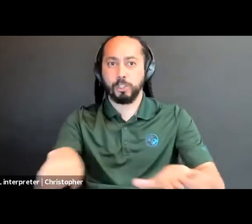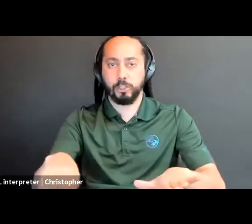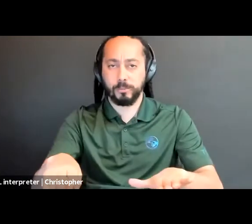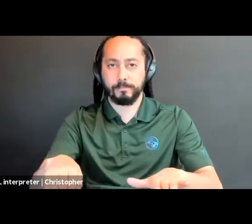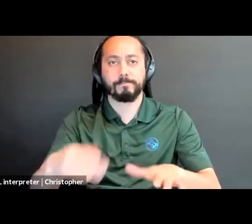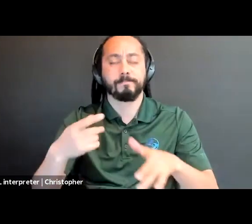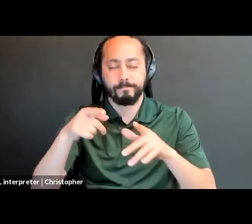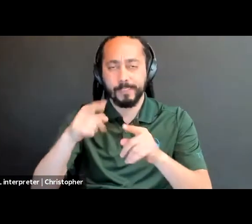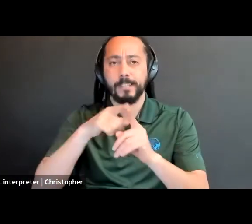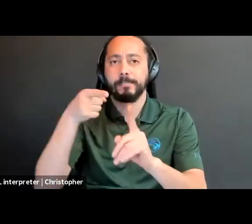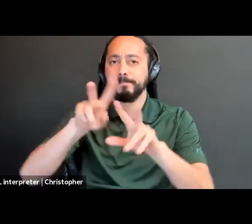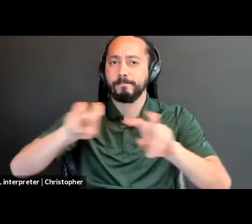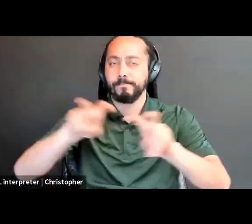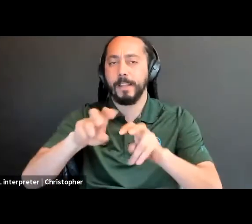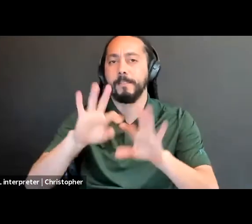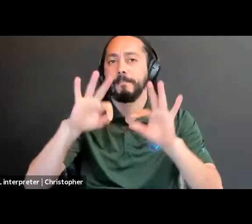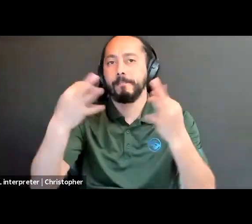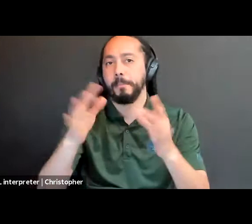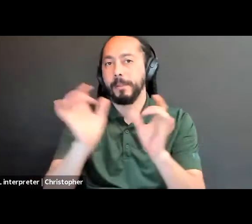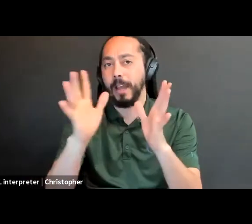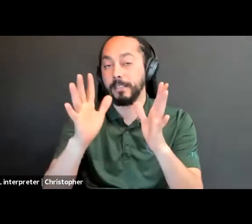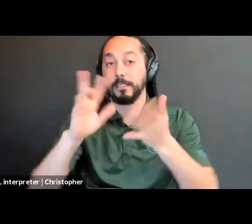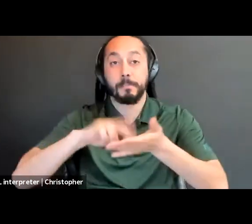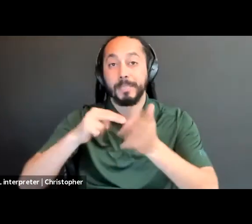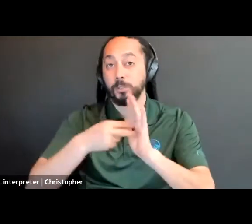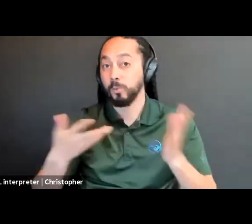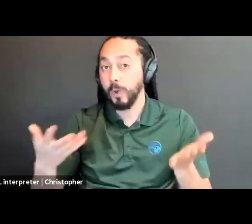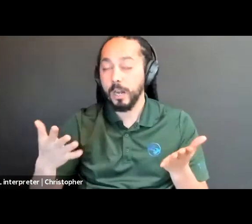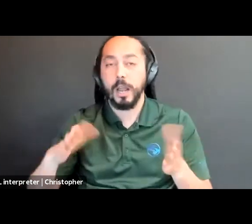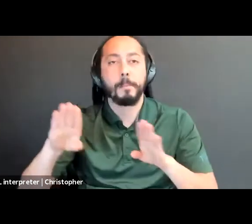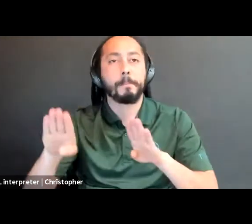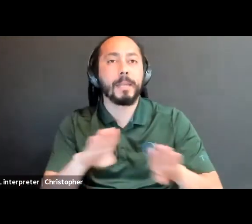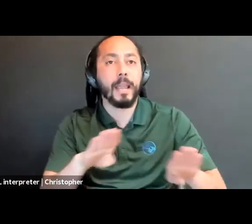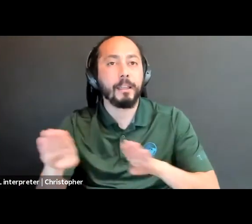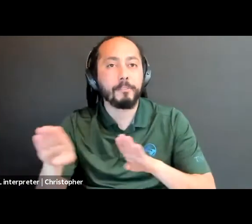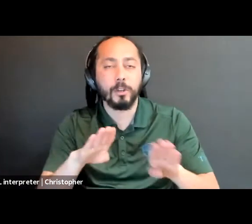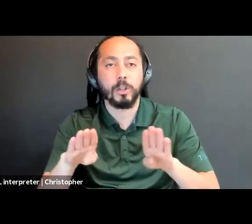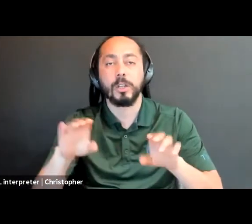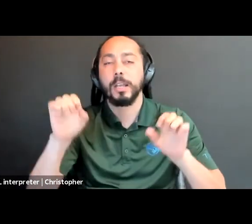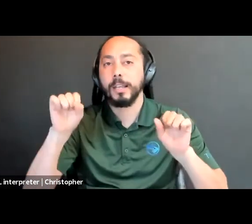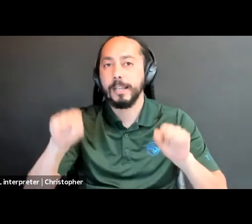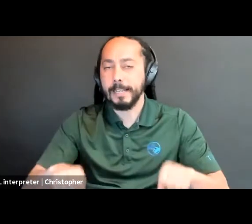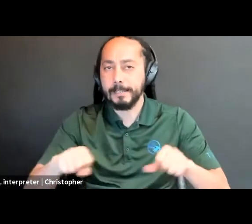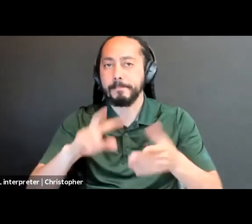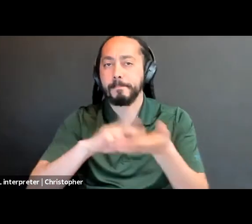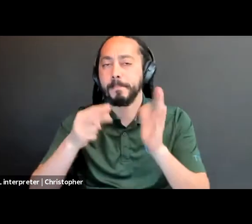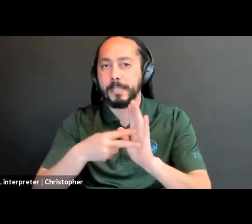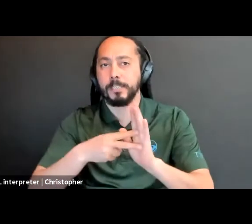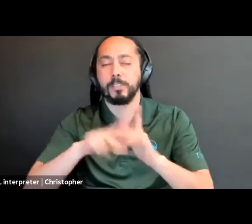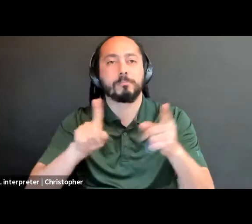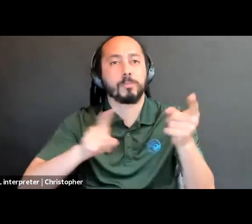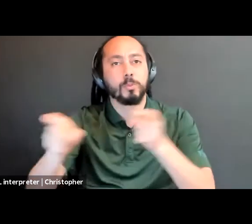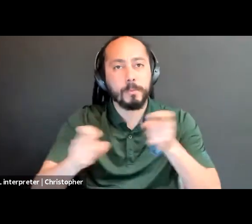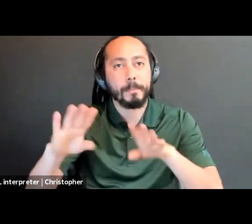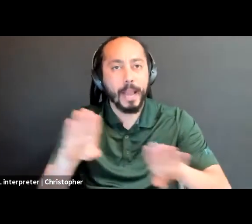family and violence includes behavior that may constitute a pattern of coercive and controlling behavior that may